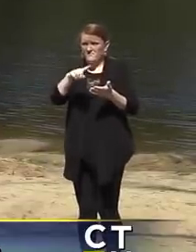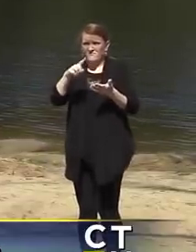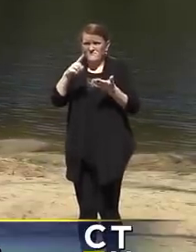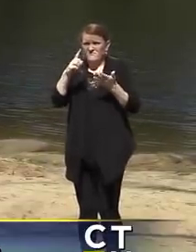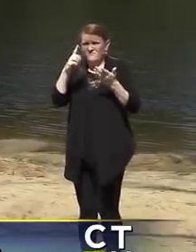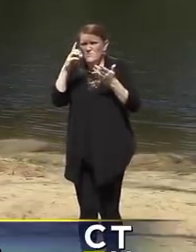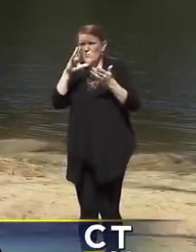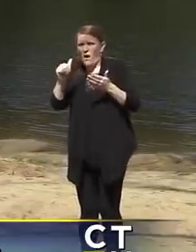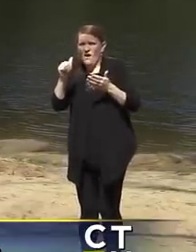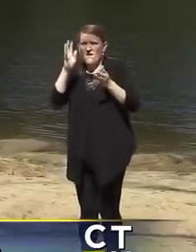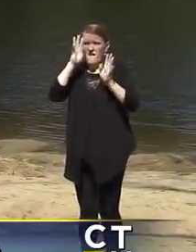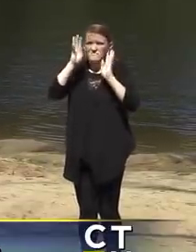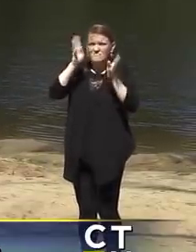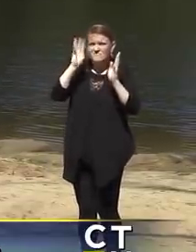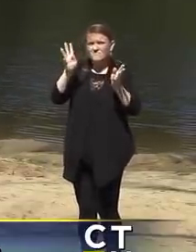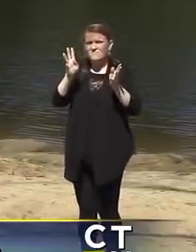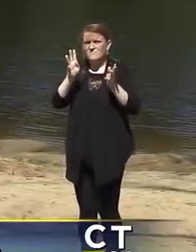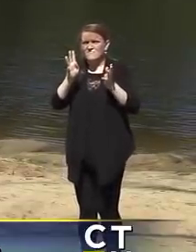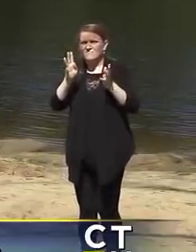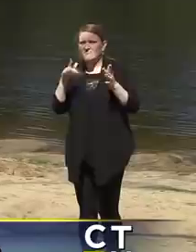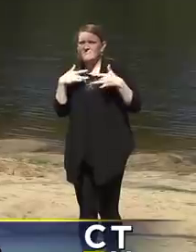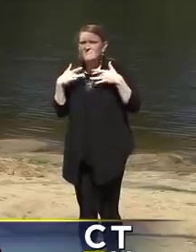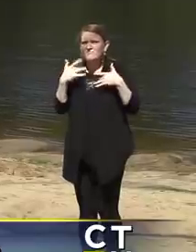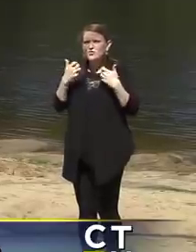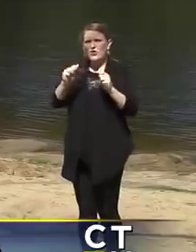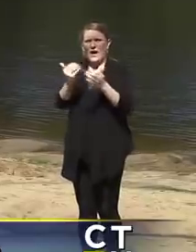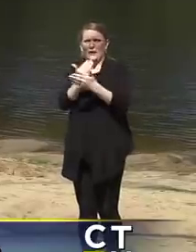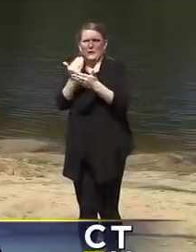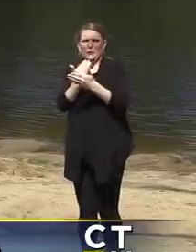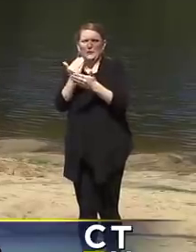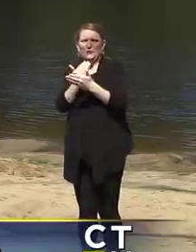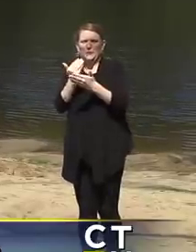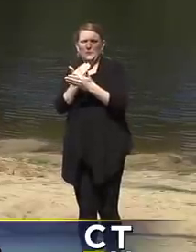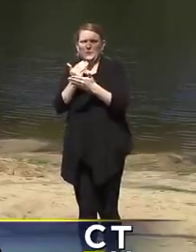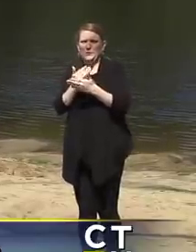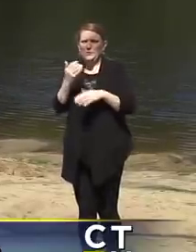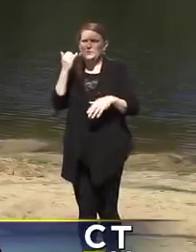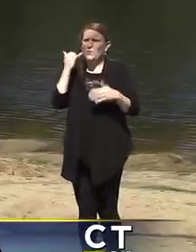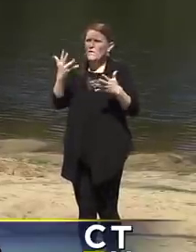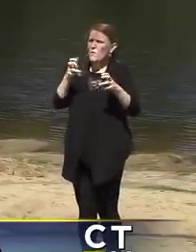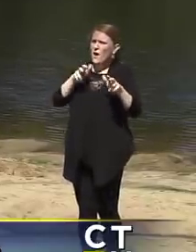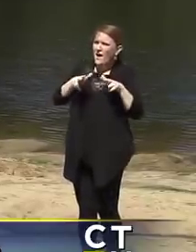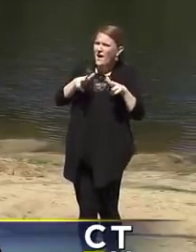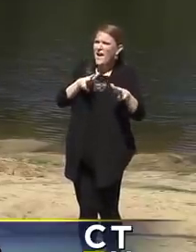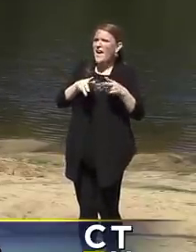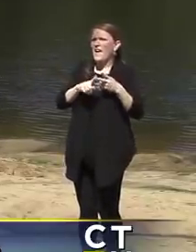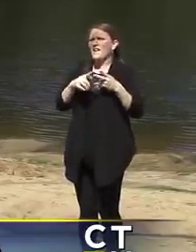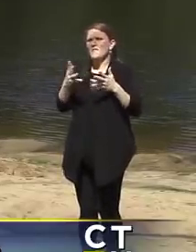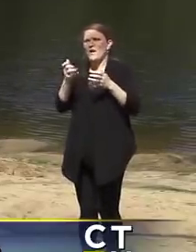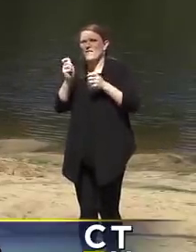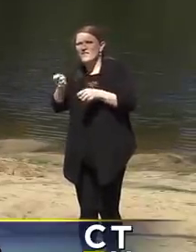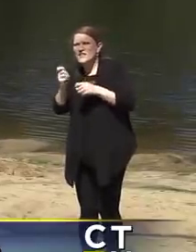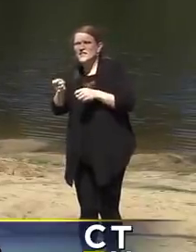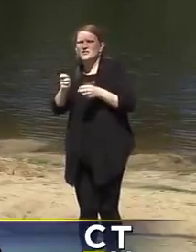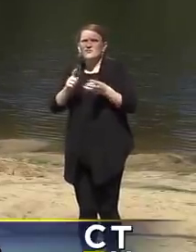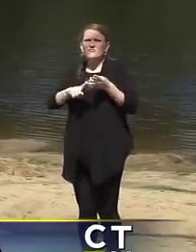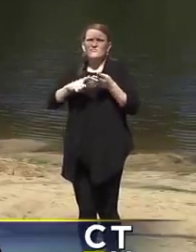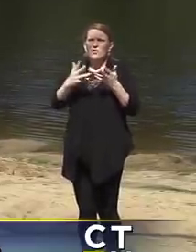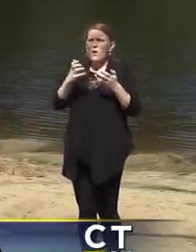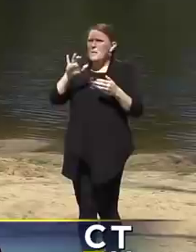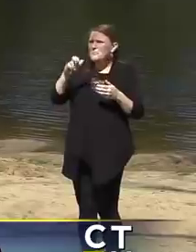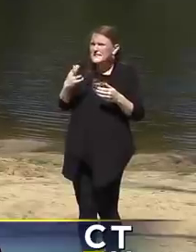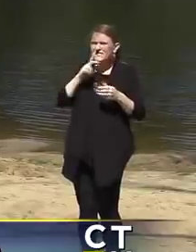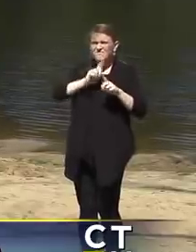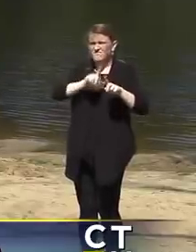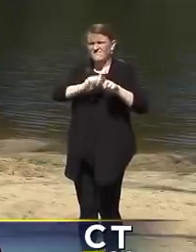to a beach or think about getting on a bike path, going out for a hike, going fishing, there's so many different options, and we encourage